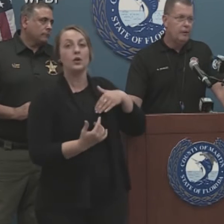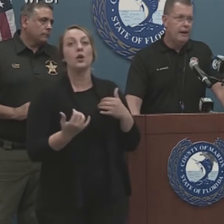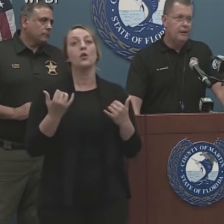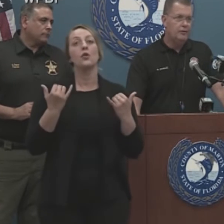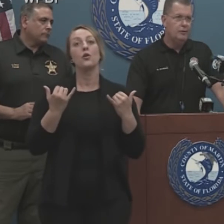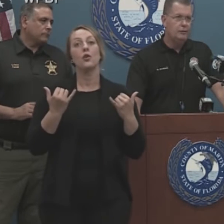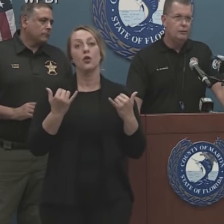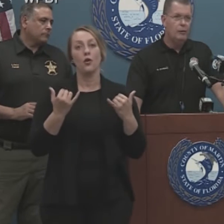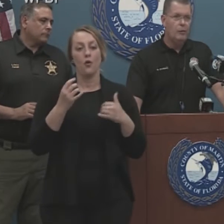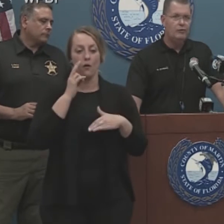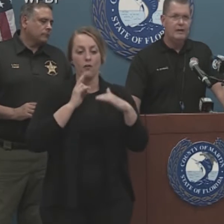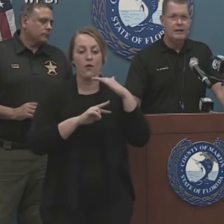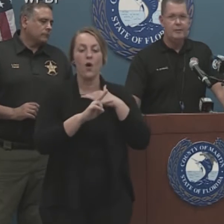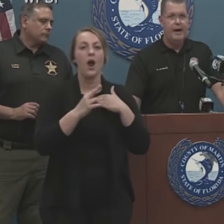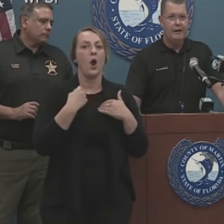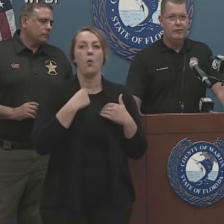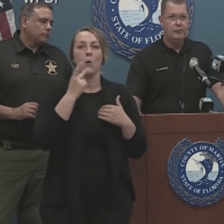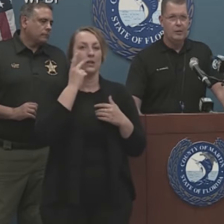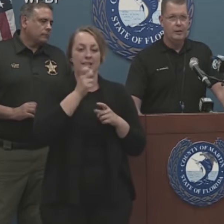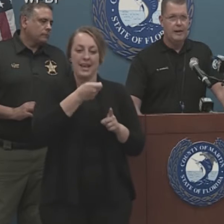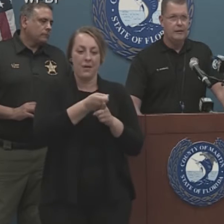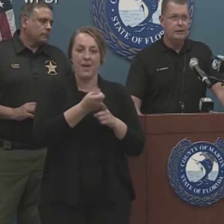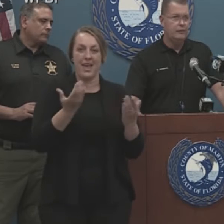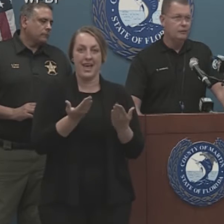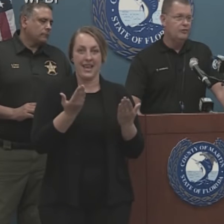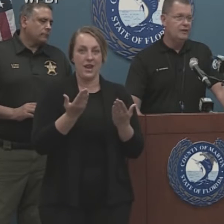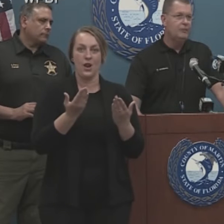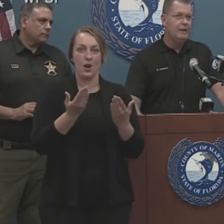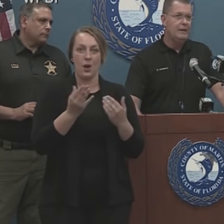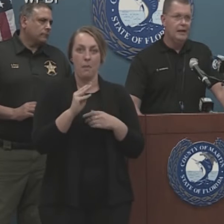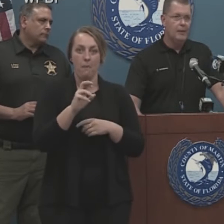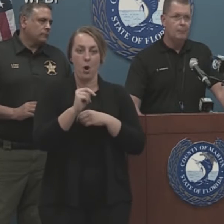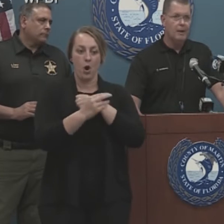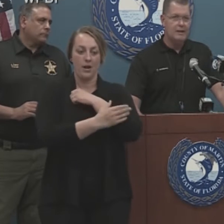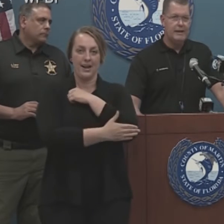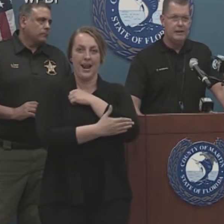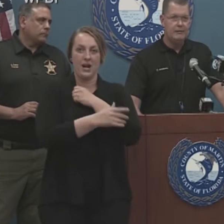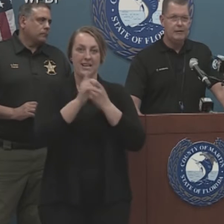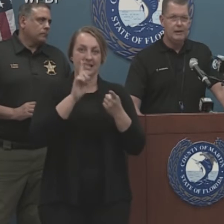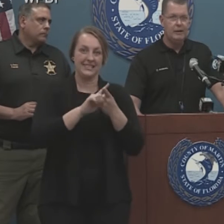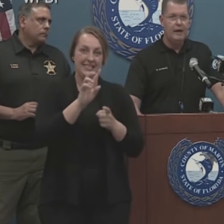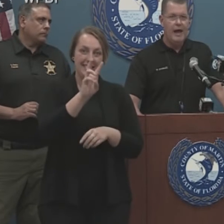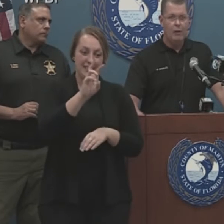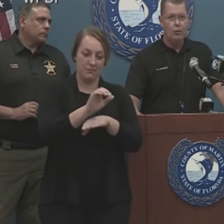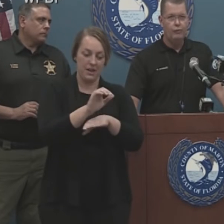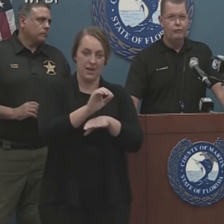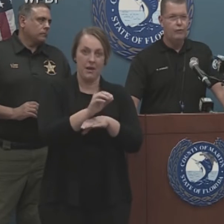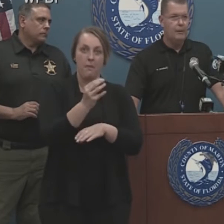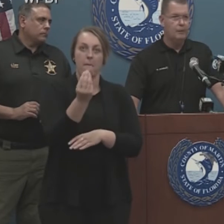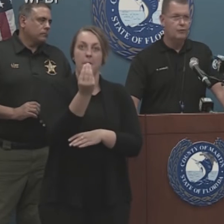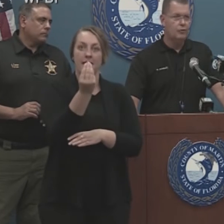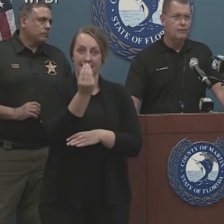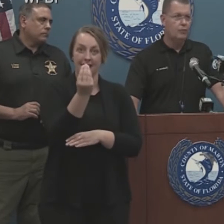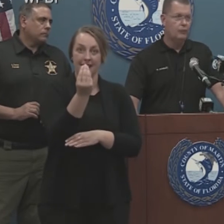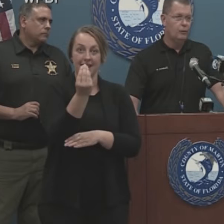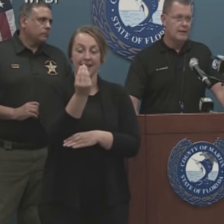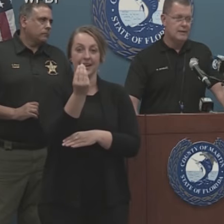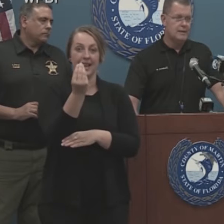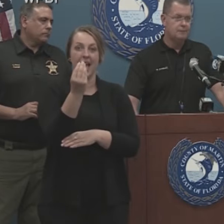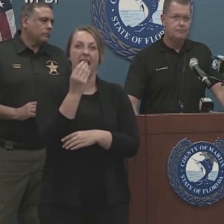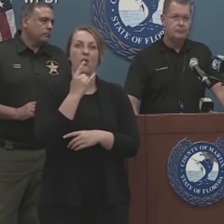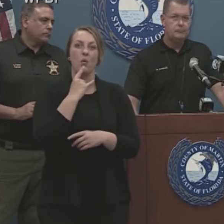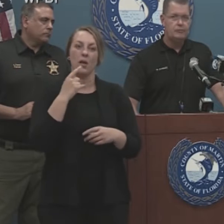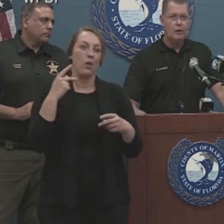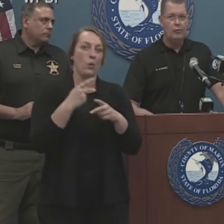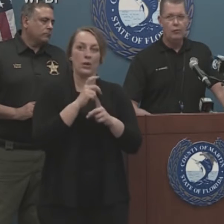current forecast is we won't see an impact here in Martin County until 6 p.m. Monday evening at worst tropical storm force